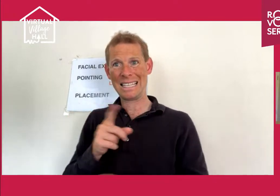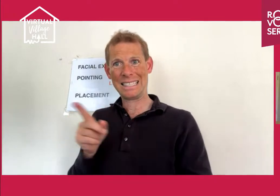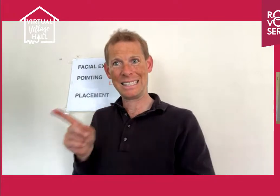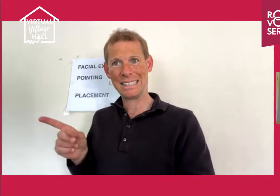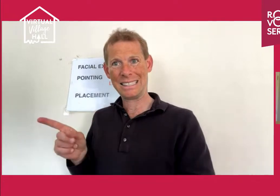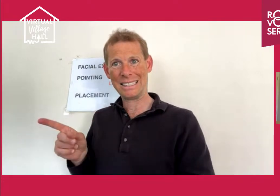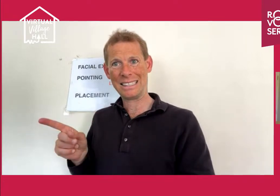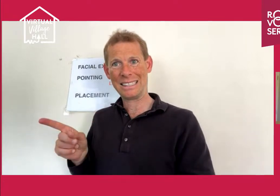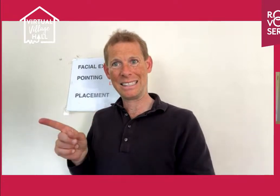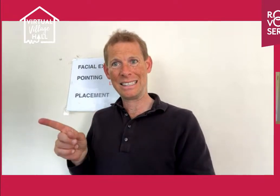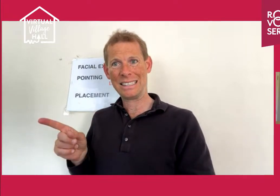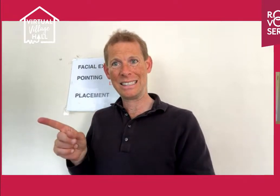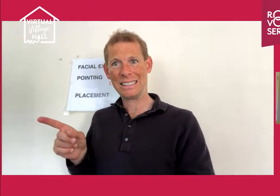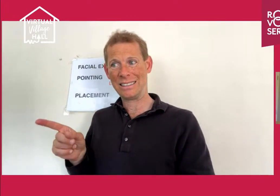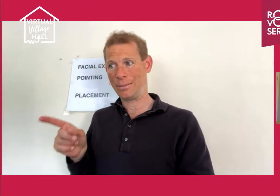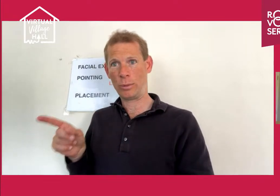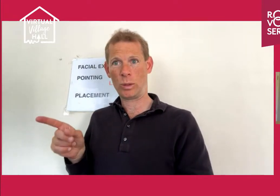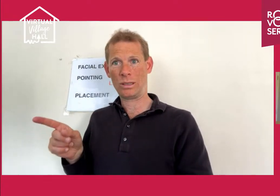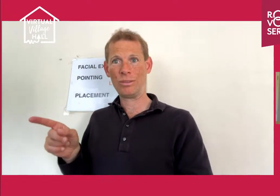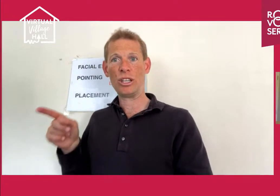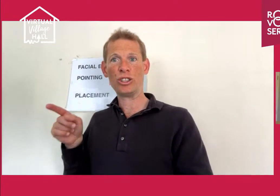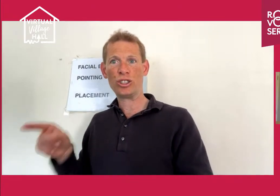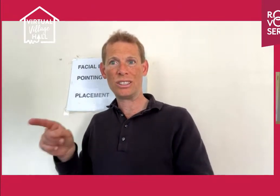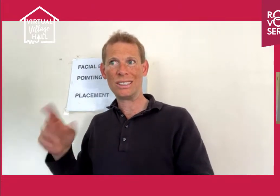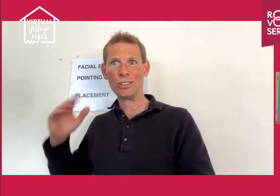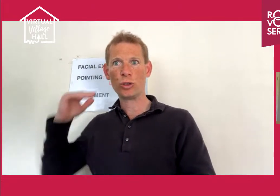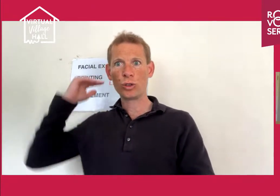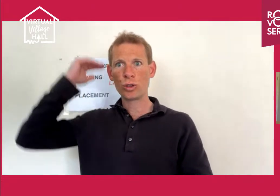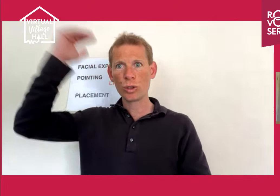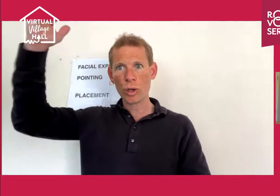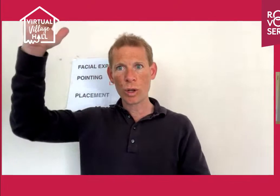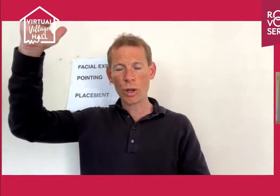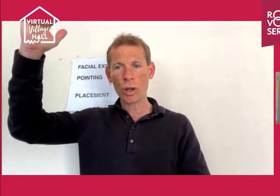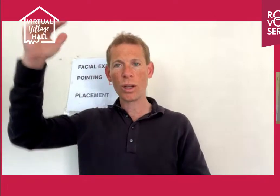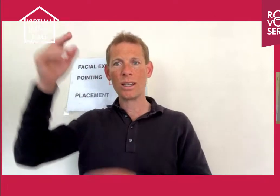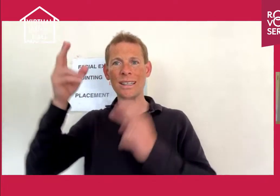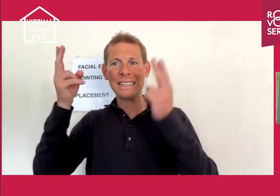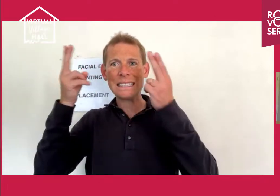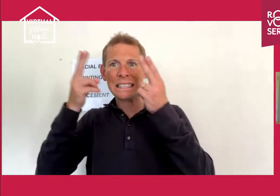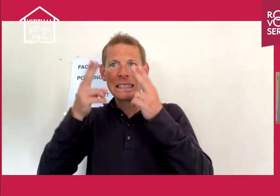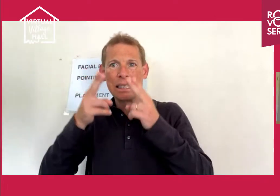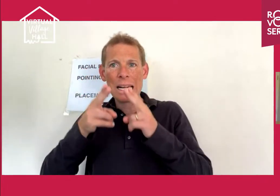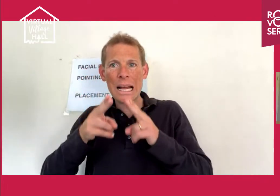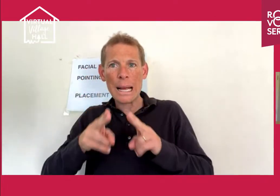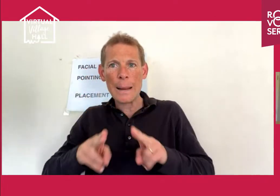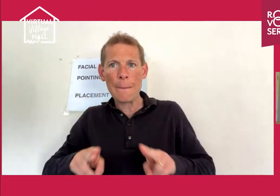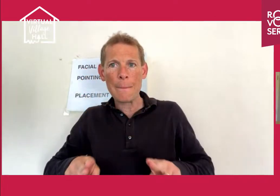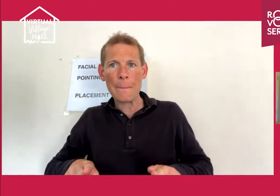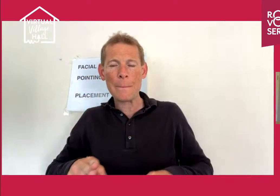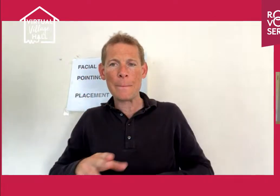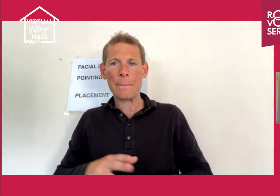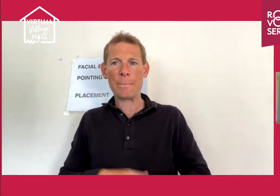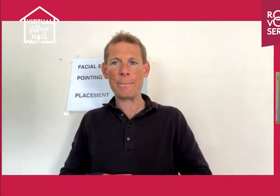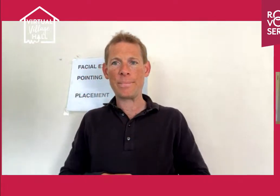And then Kate, who I've set up on the other side, on my right, she's tall, she's very slim,